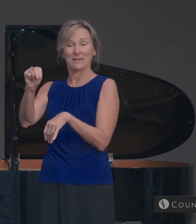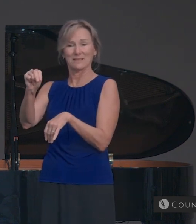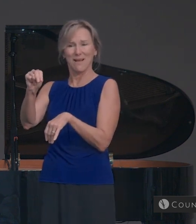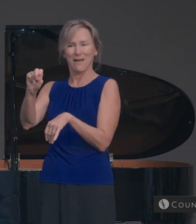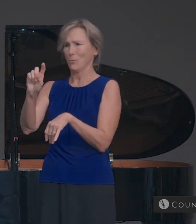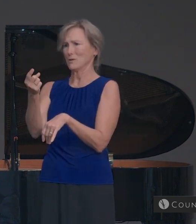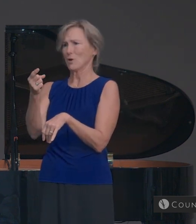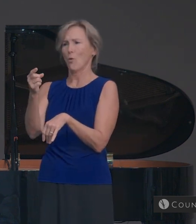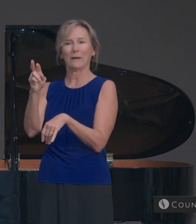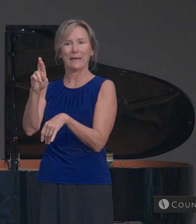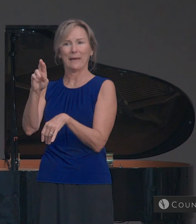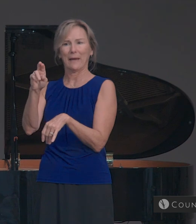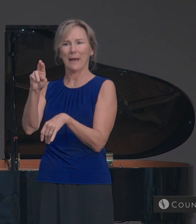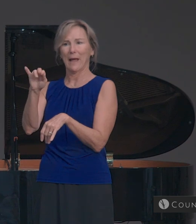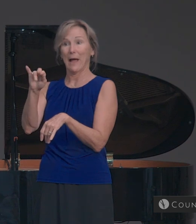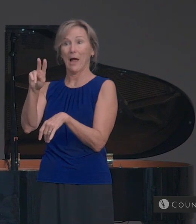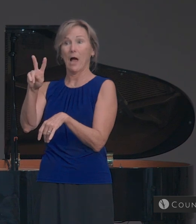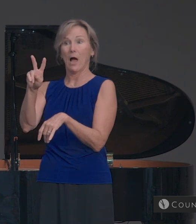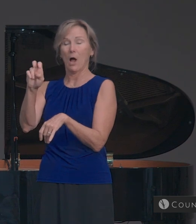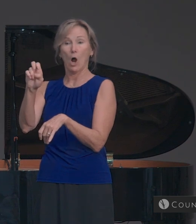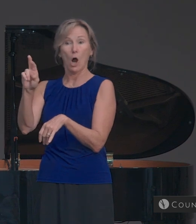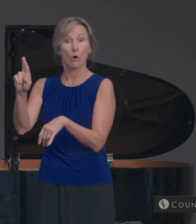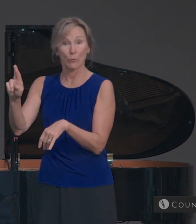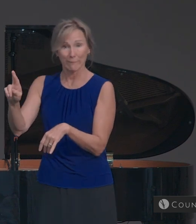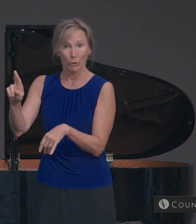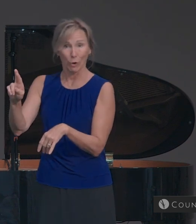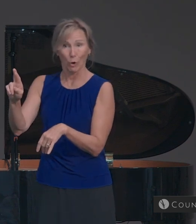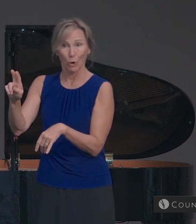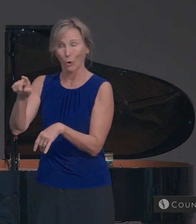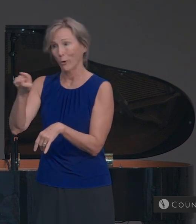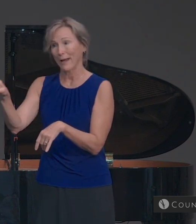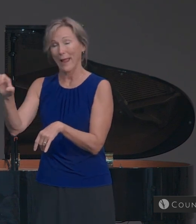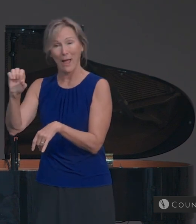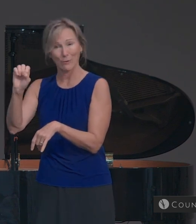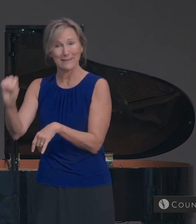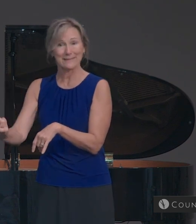28 years ago, Patrick Mahomes hadn't even been conceived.